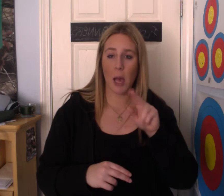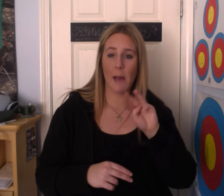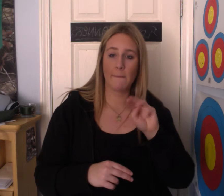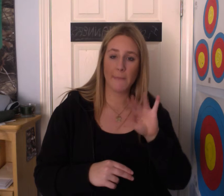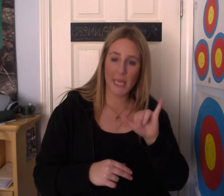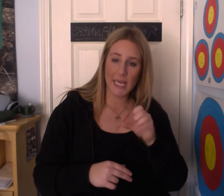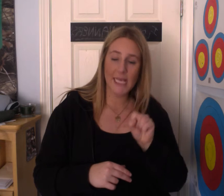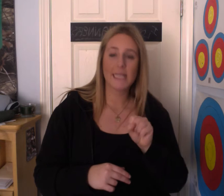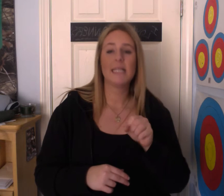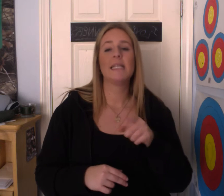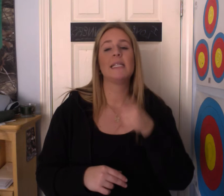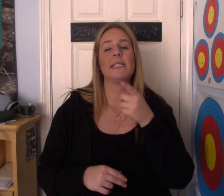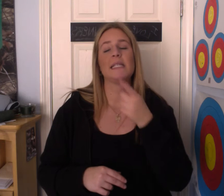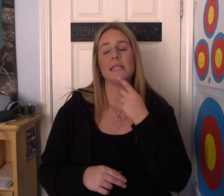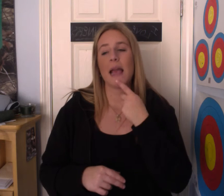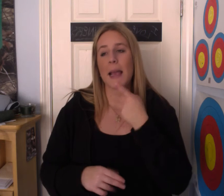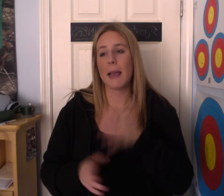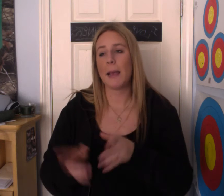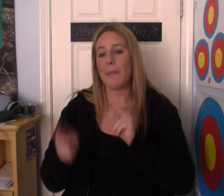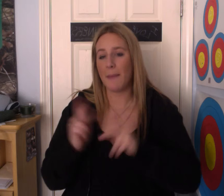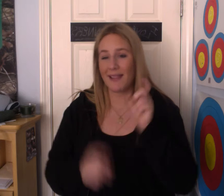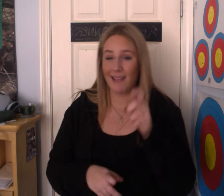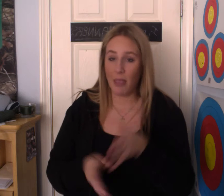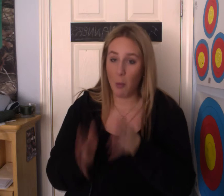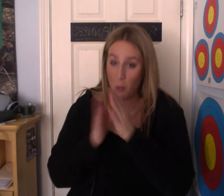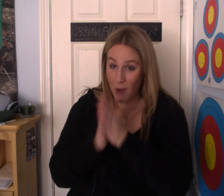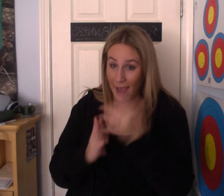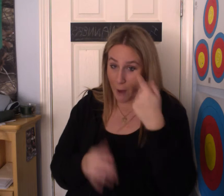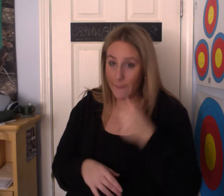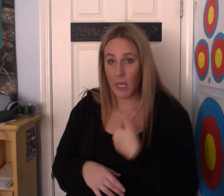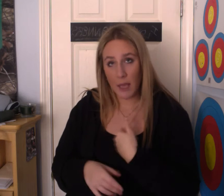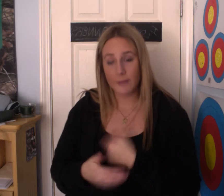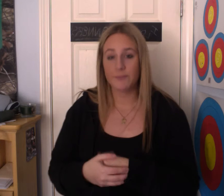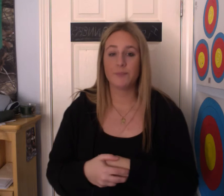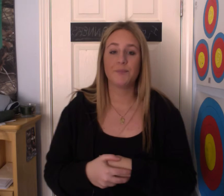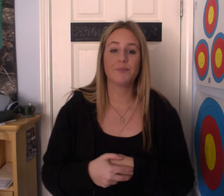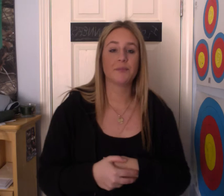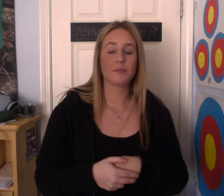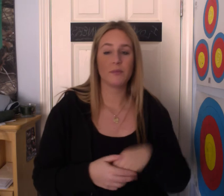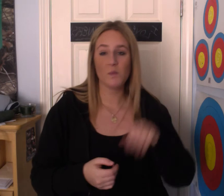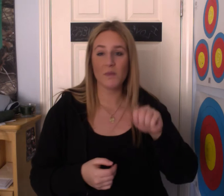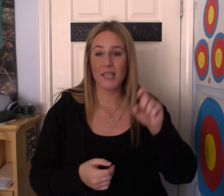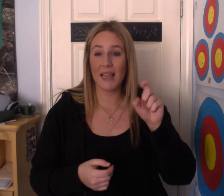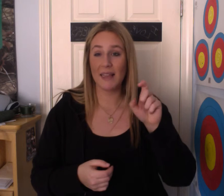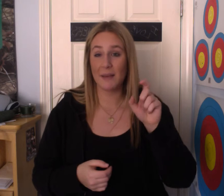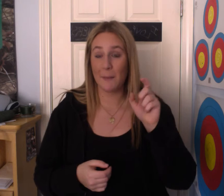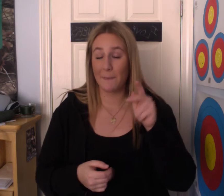One commenter even suggested that I add my disability to my credits. Screenwriter, comedian, palsy.